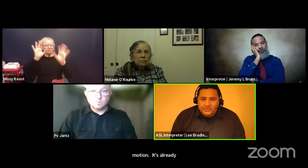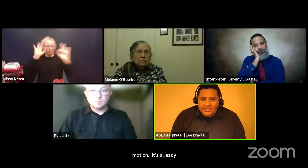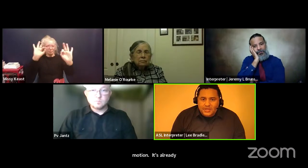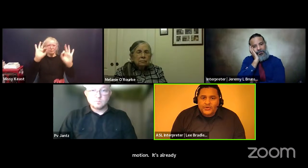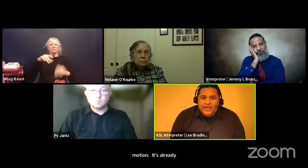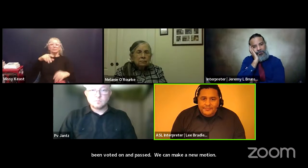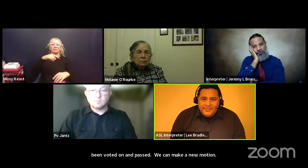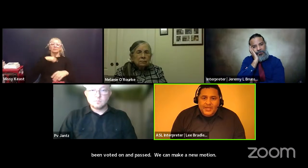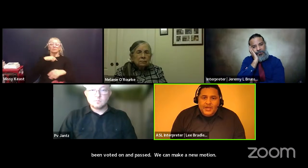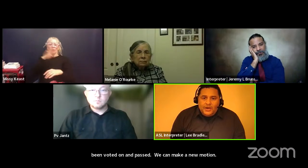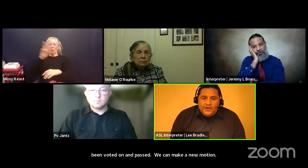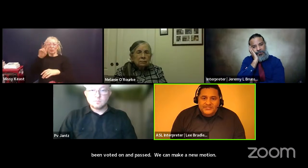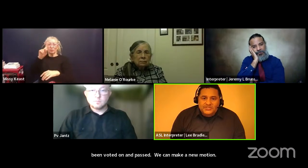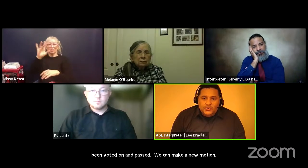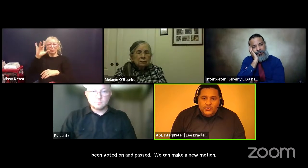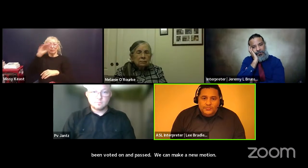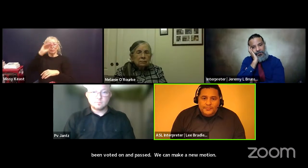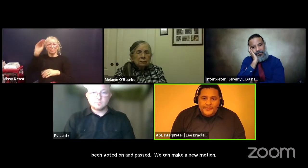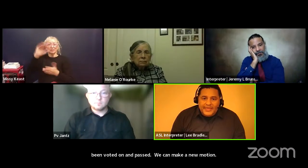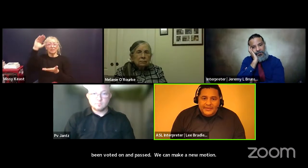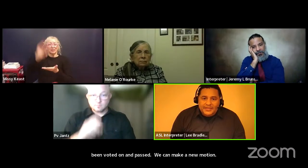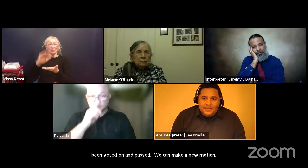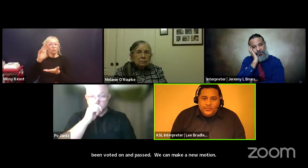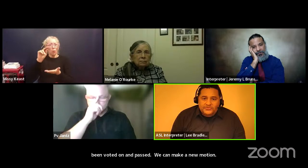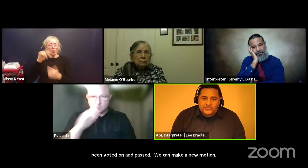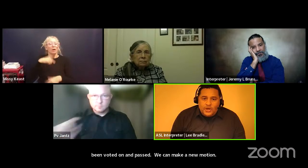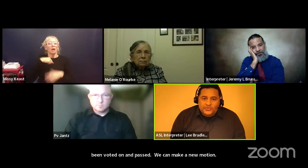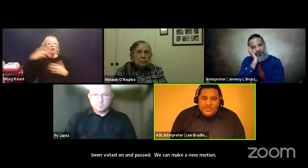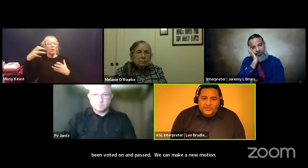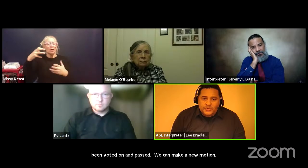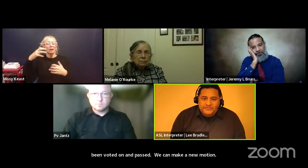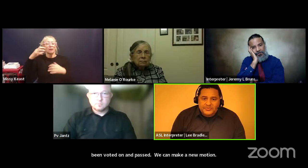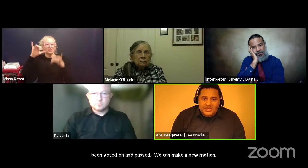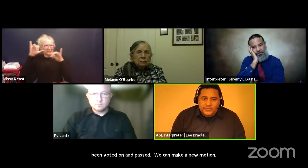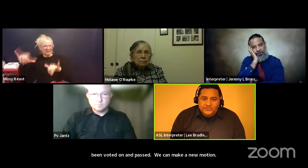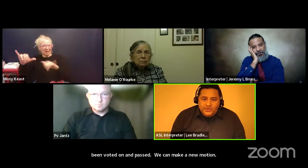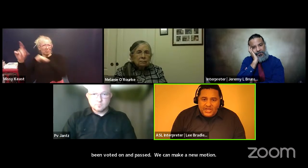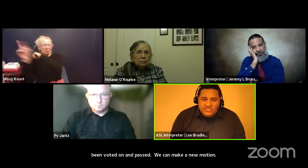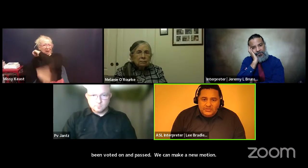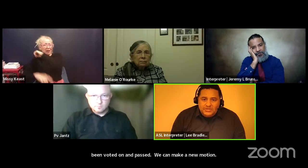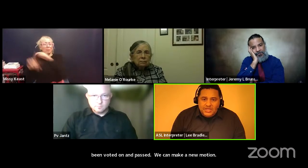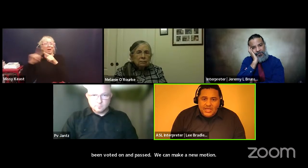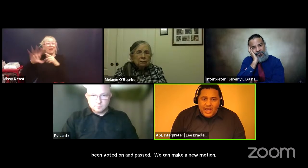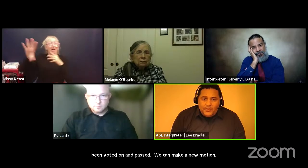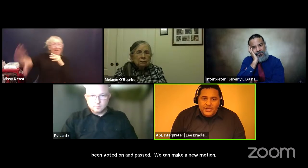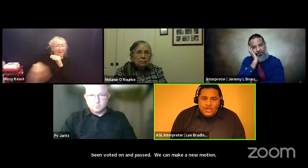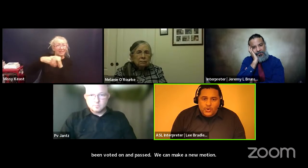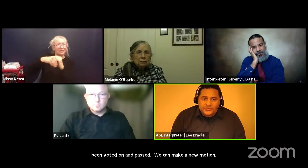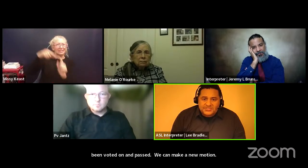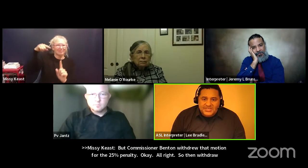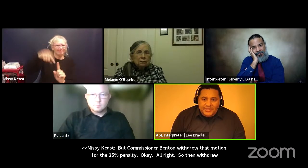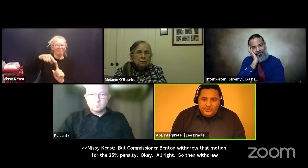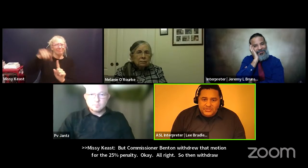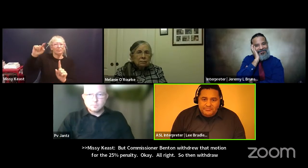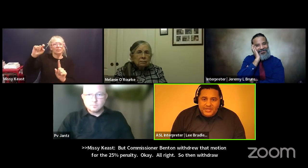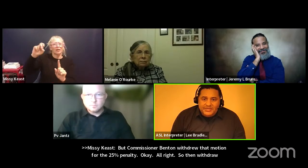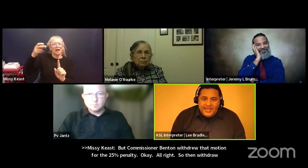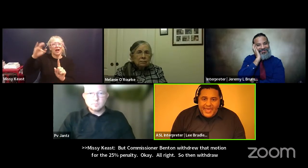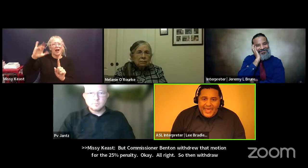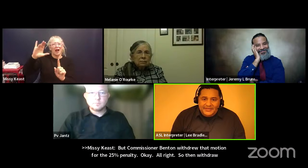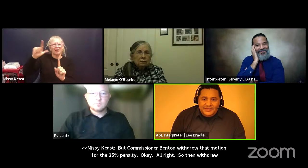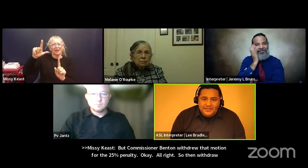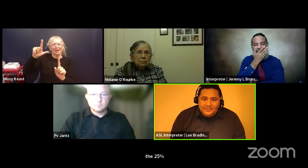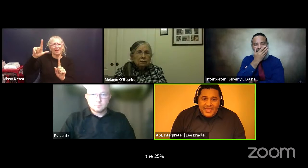25% penalty. Okay, all right. So then withdraw the 25% with reduction. I want to go with the same penalty,